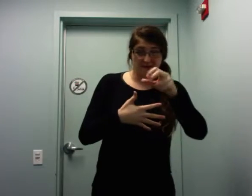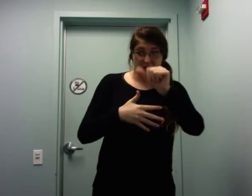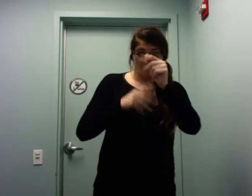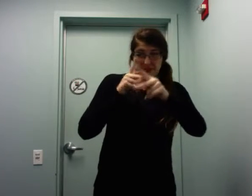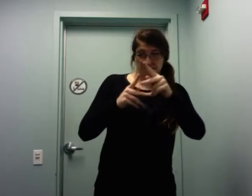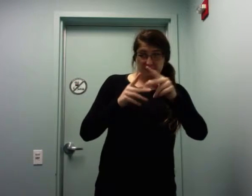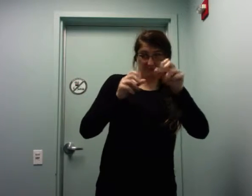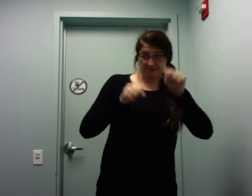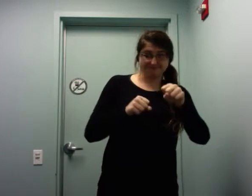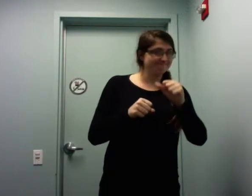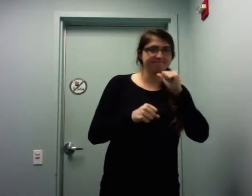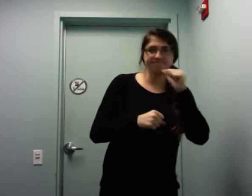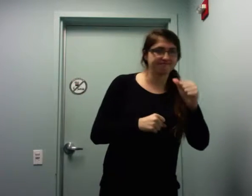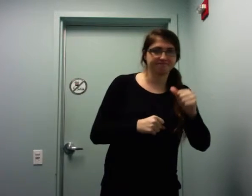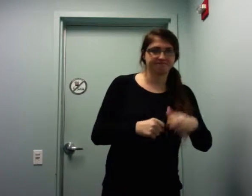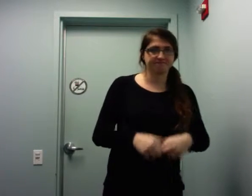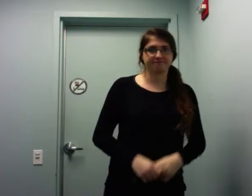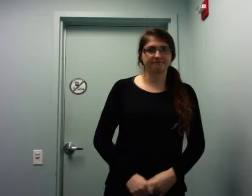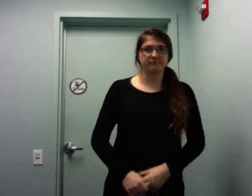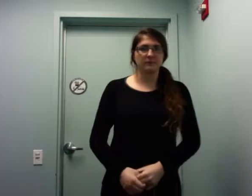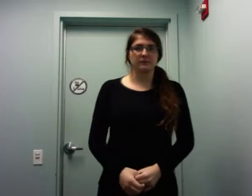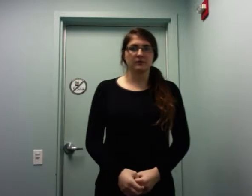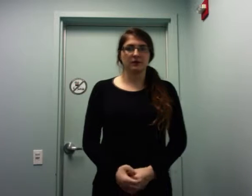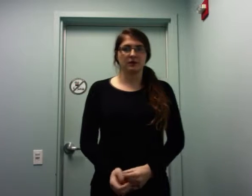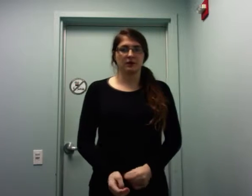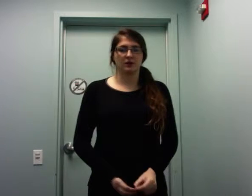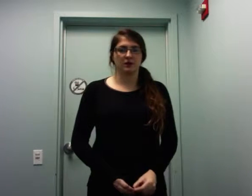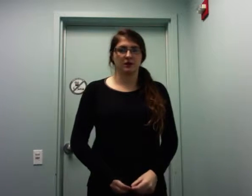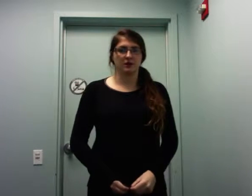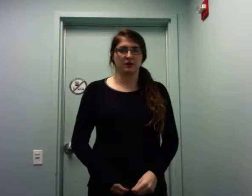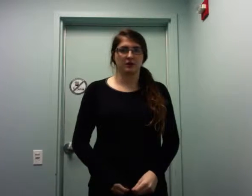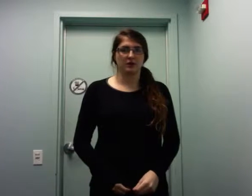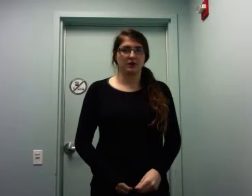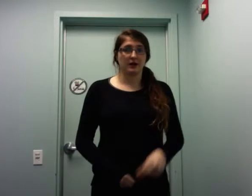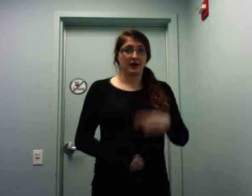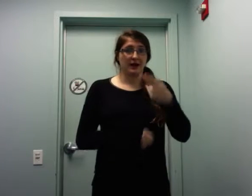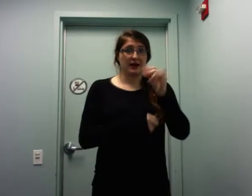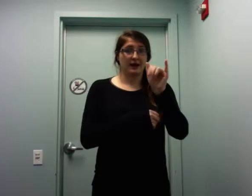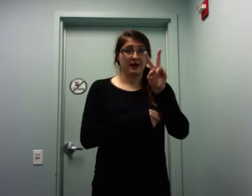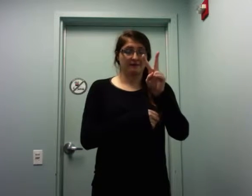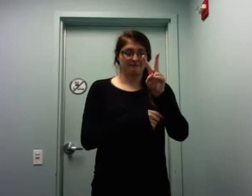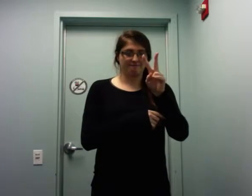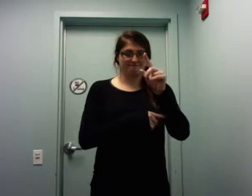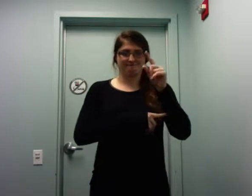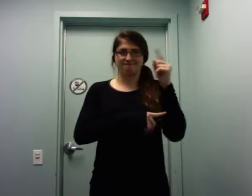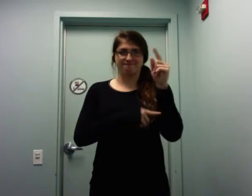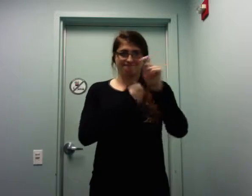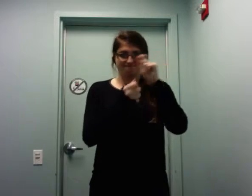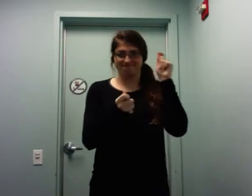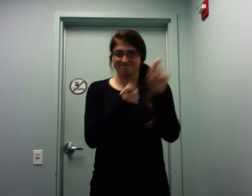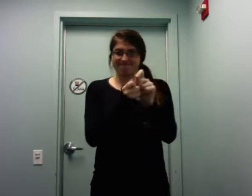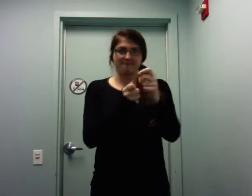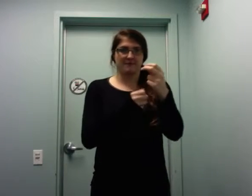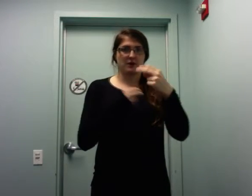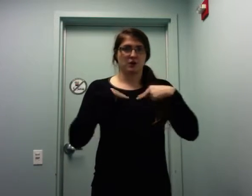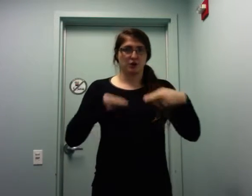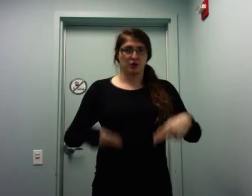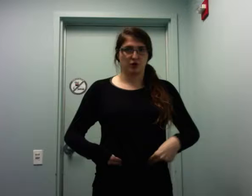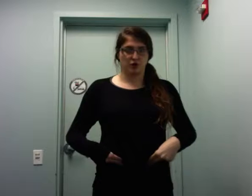animals or organisms. It needs the human body condition in order to live and reproduce and